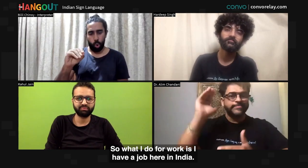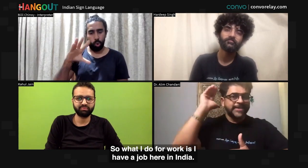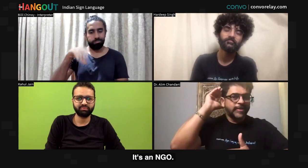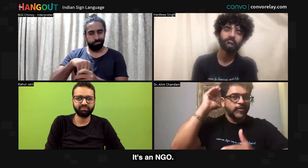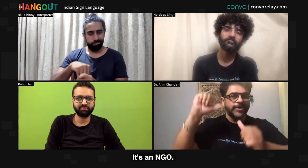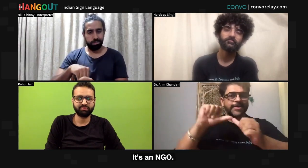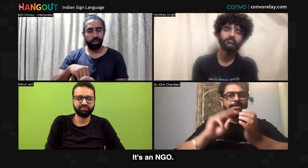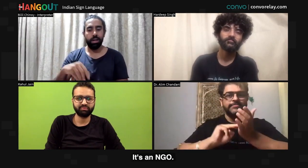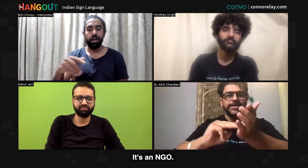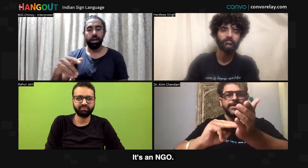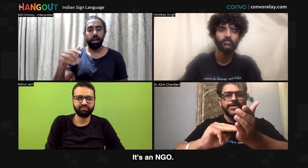It's an NGO.